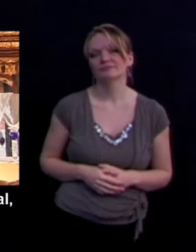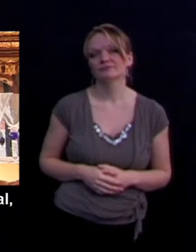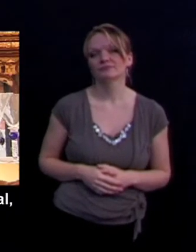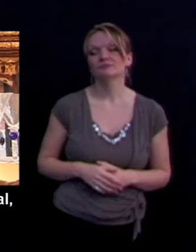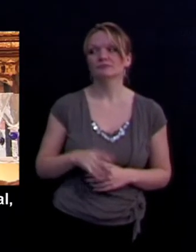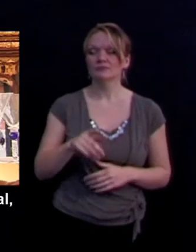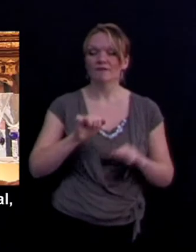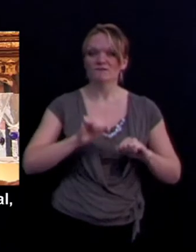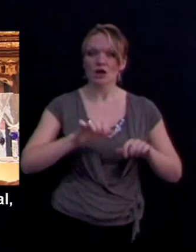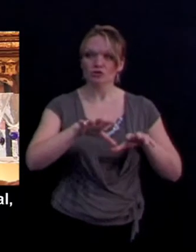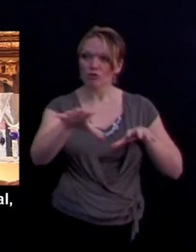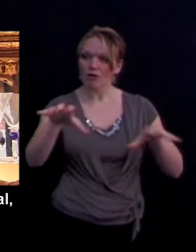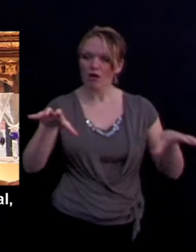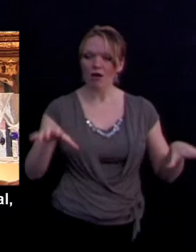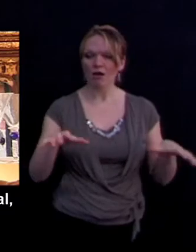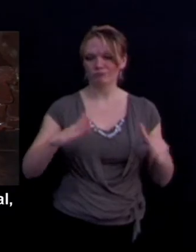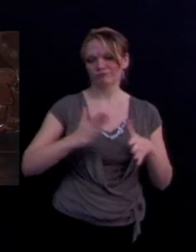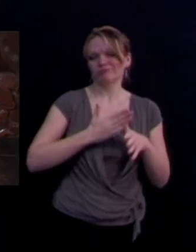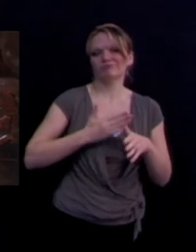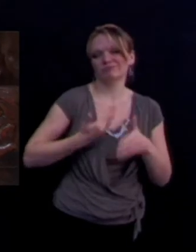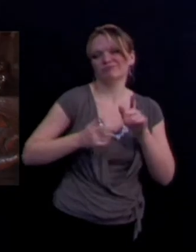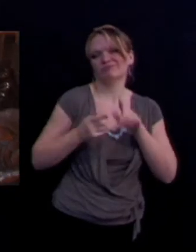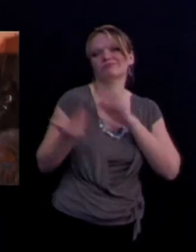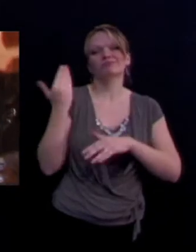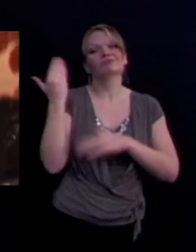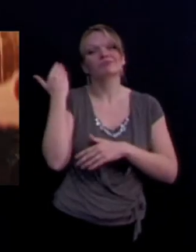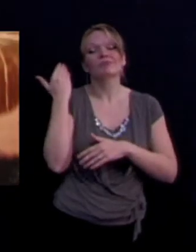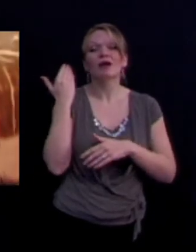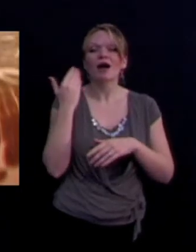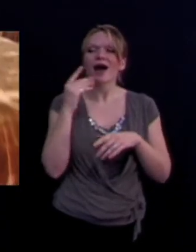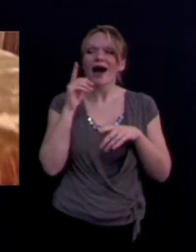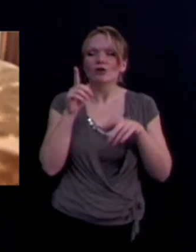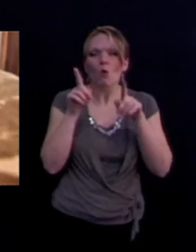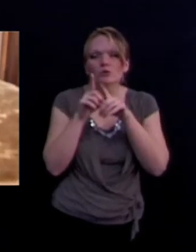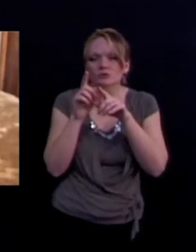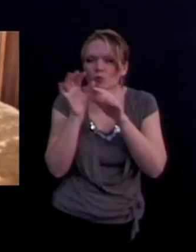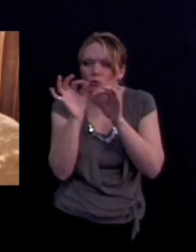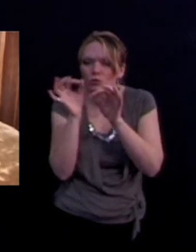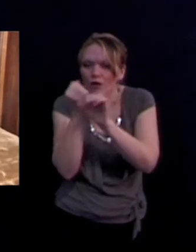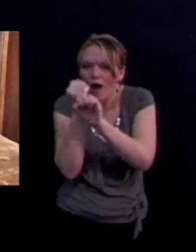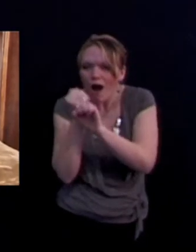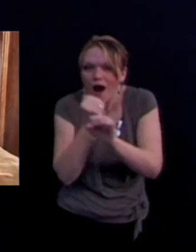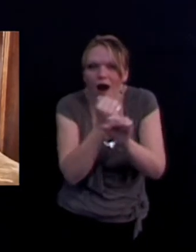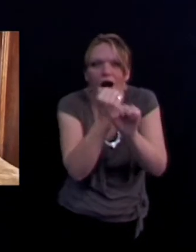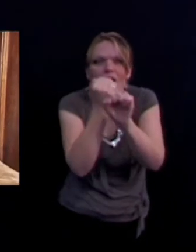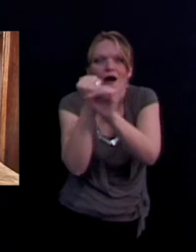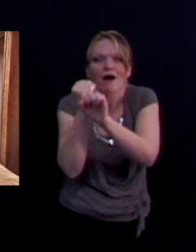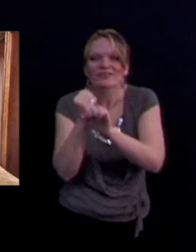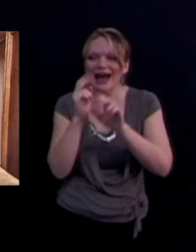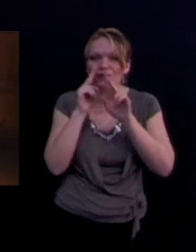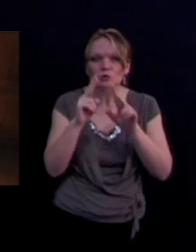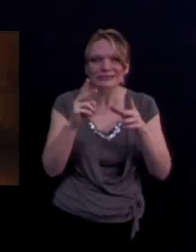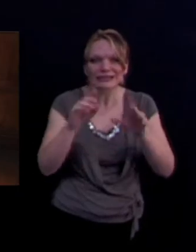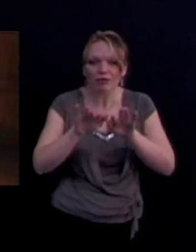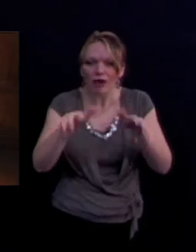The furniture in the room is original, and you can see that unlike earlier pieces, it is more elaborately carved, and upholstery is starting to become